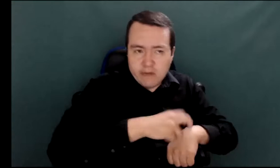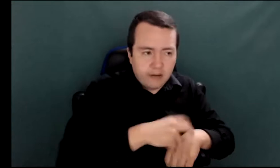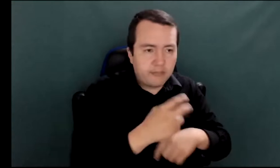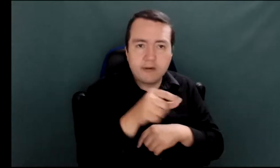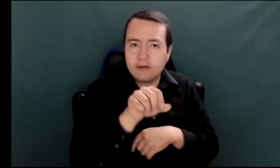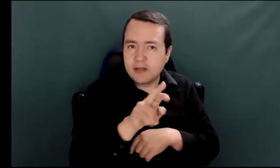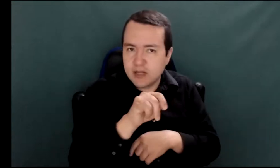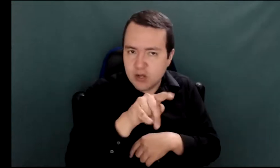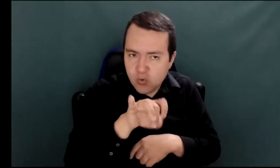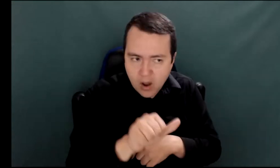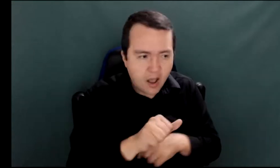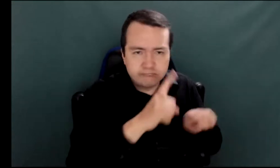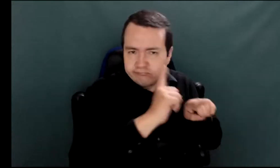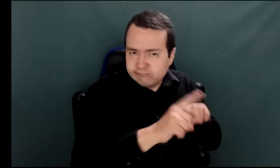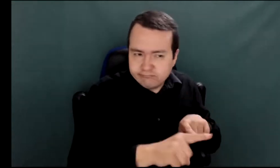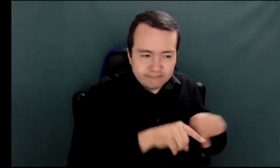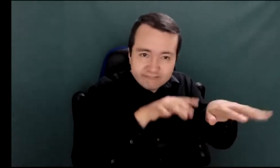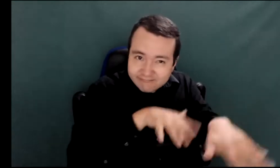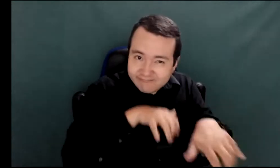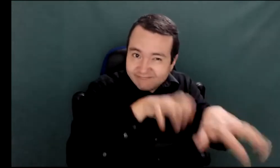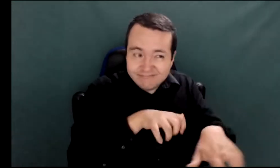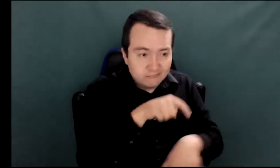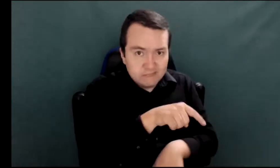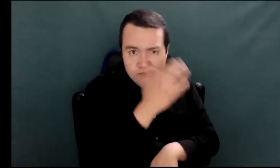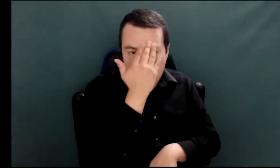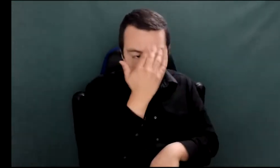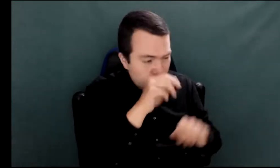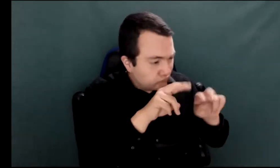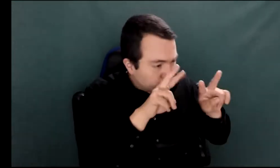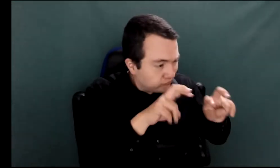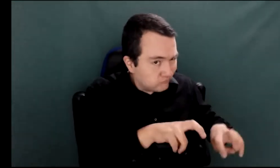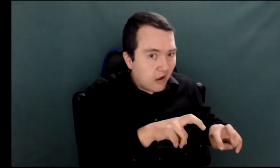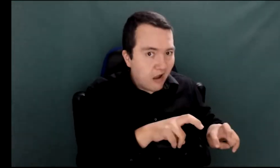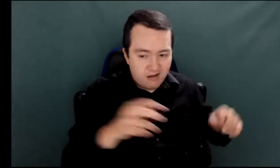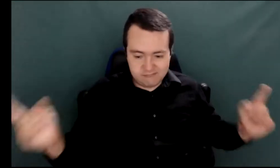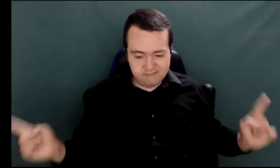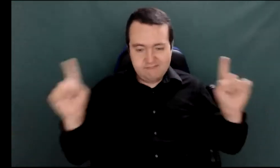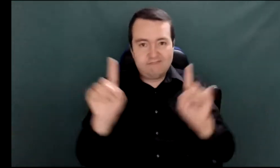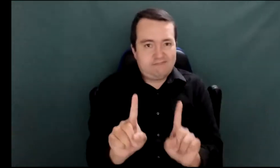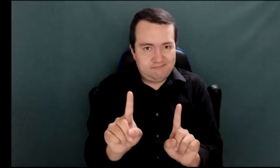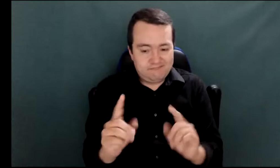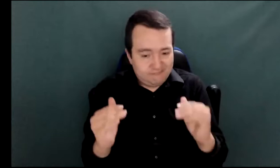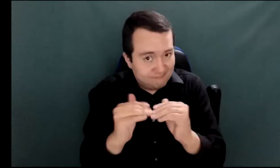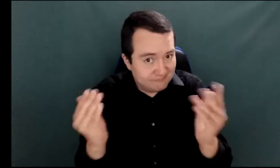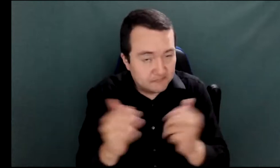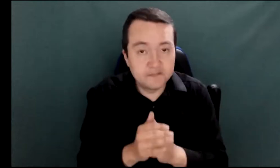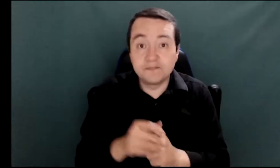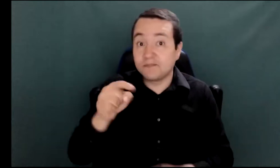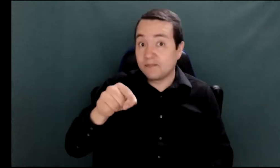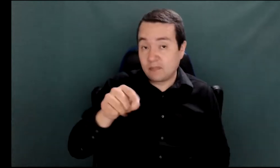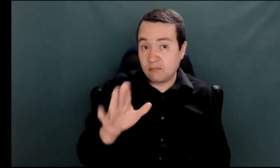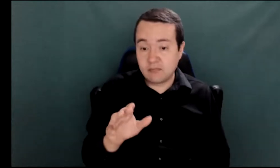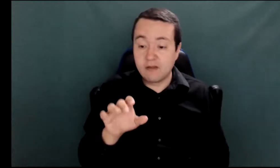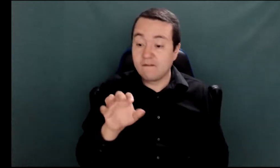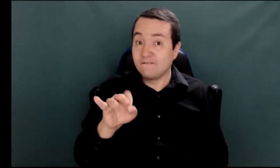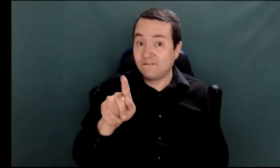different crops are grown: potatoes, corn, quinoa. So as a part of this intercultural dialogue,